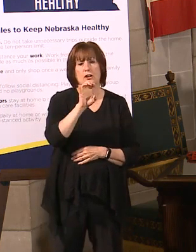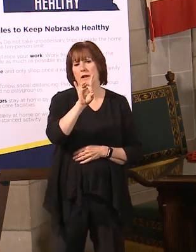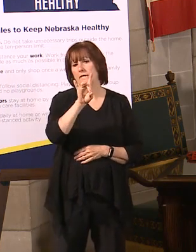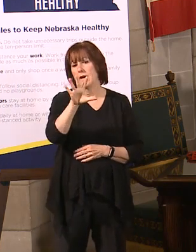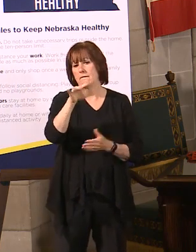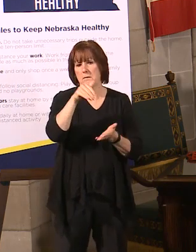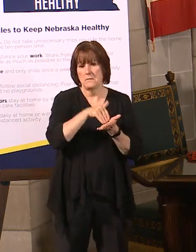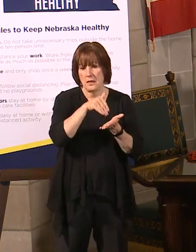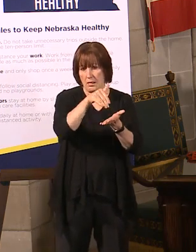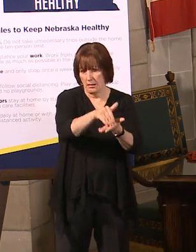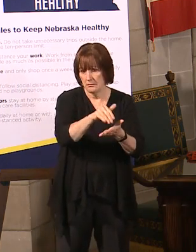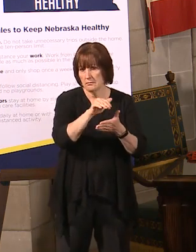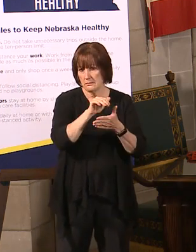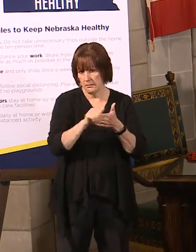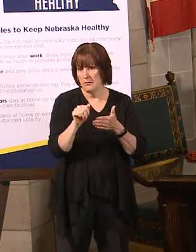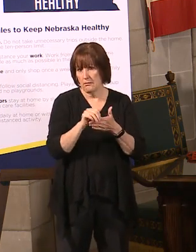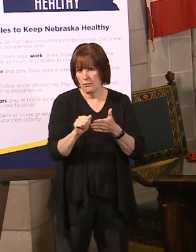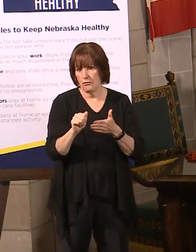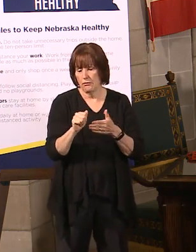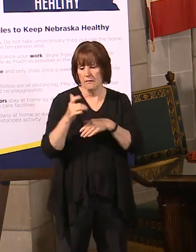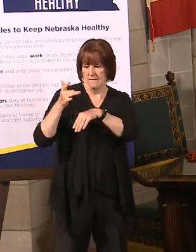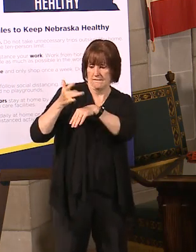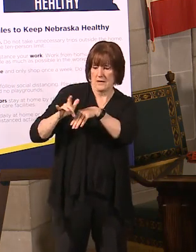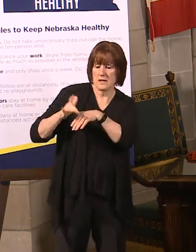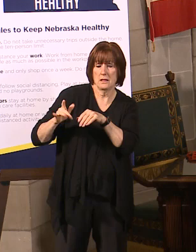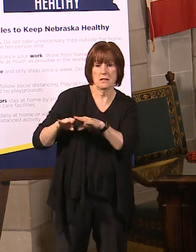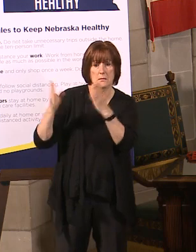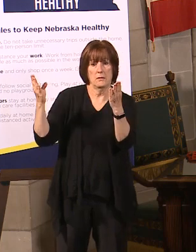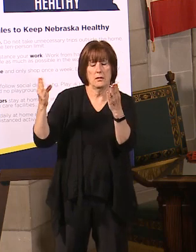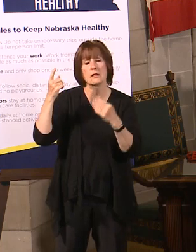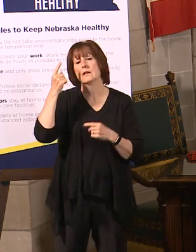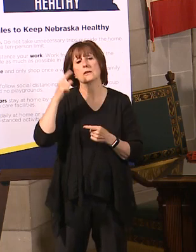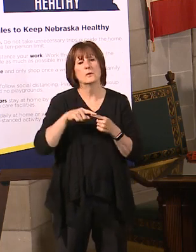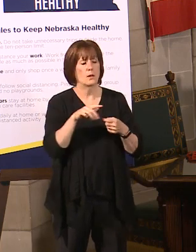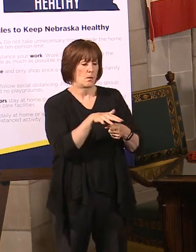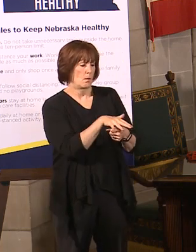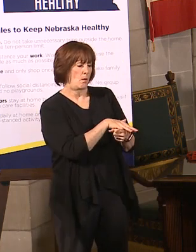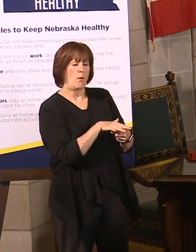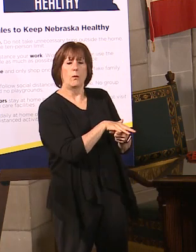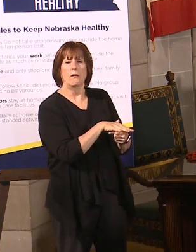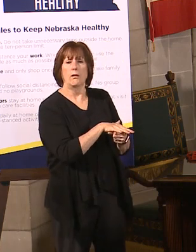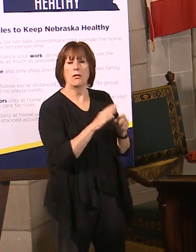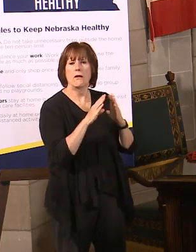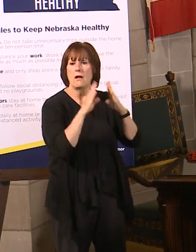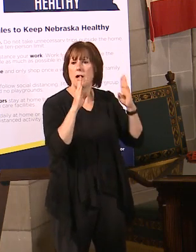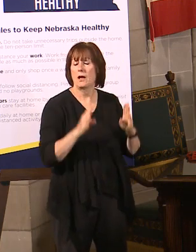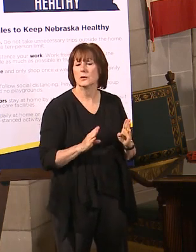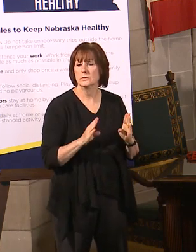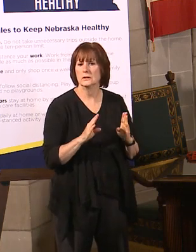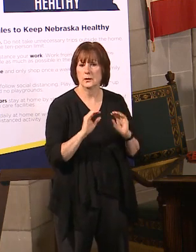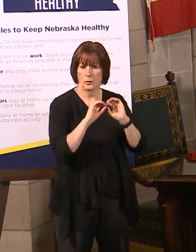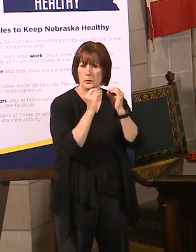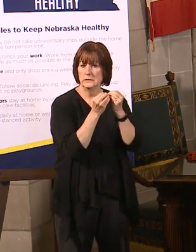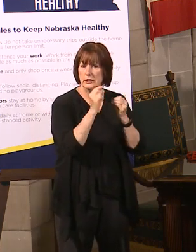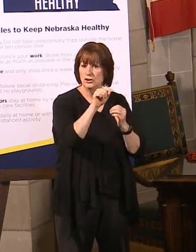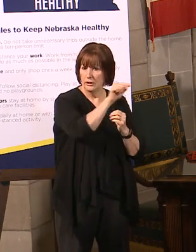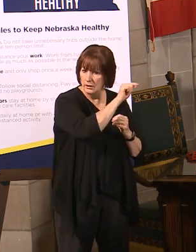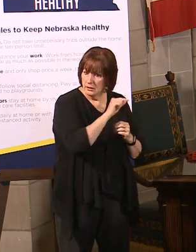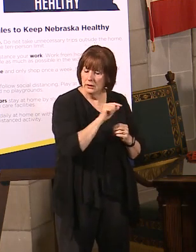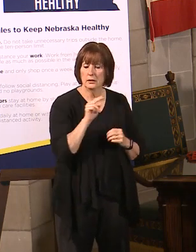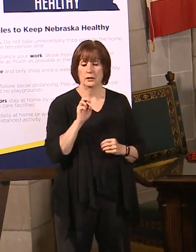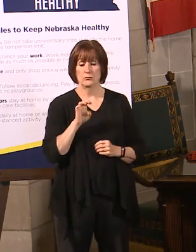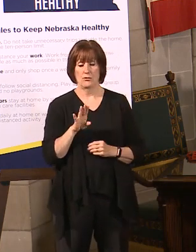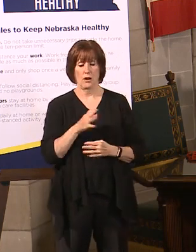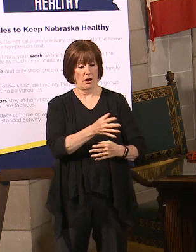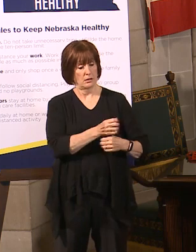has been made available to local housing organizations. Nebraska